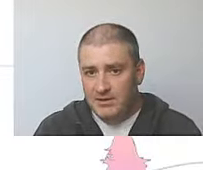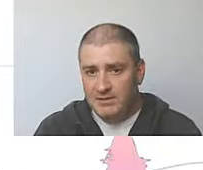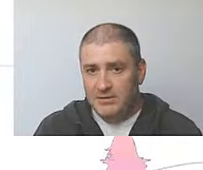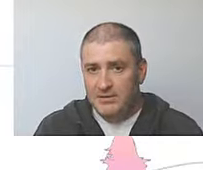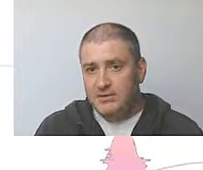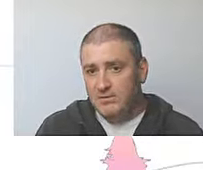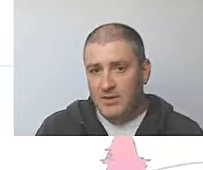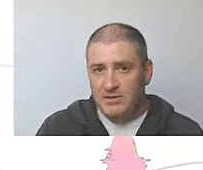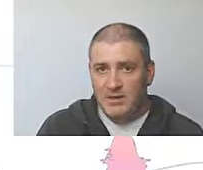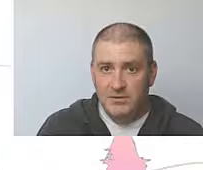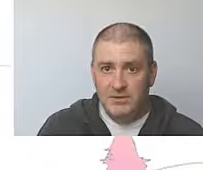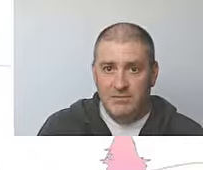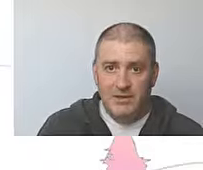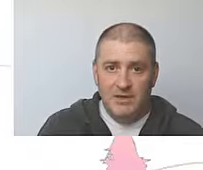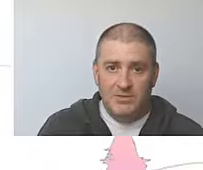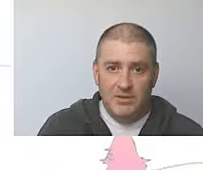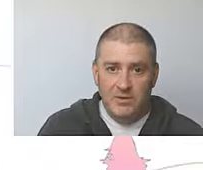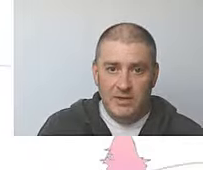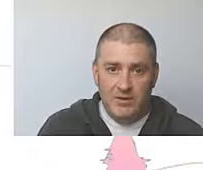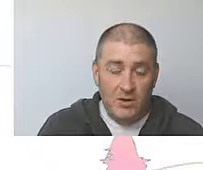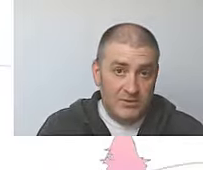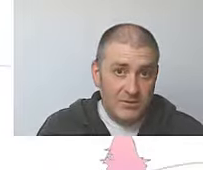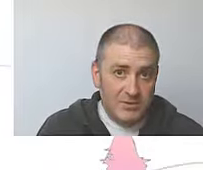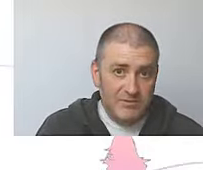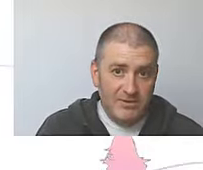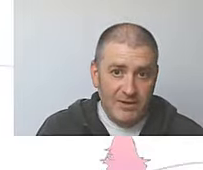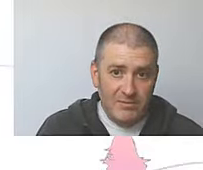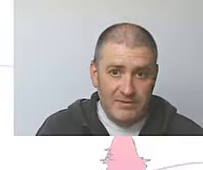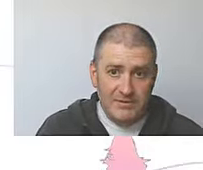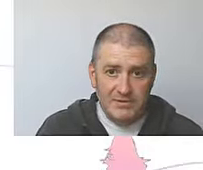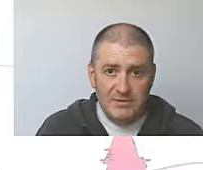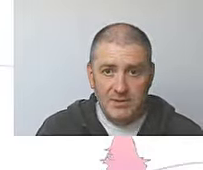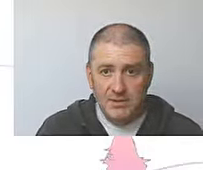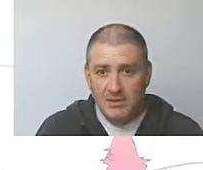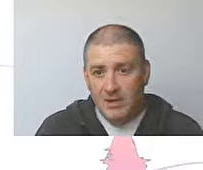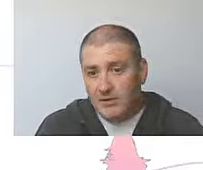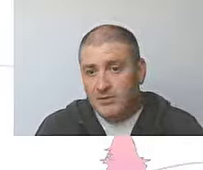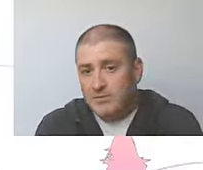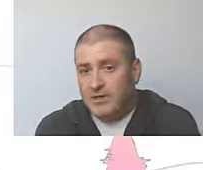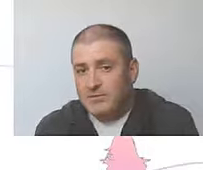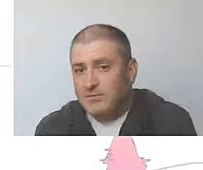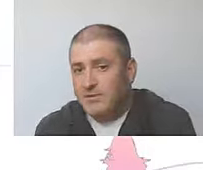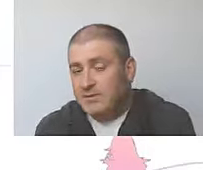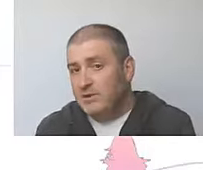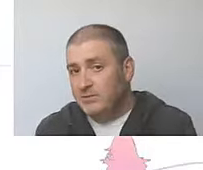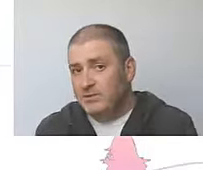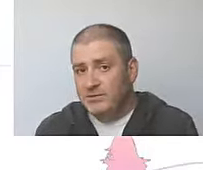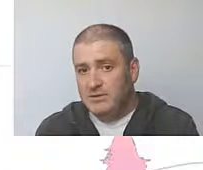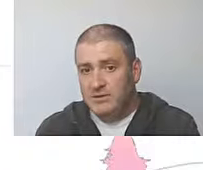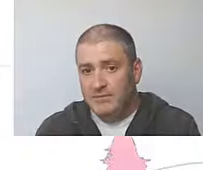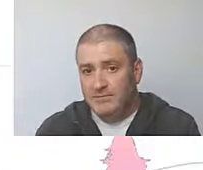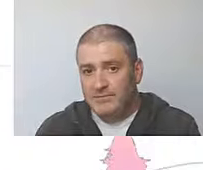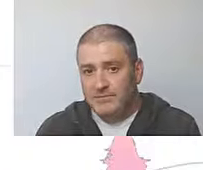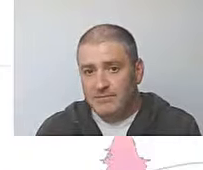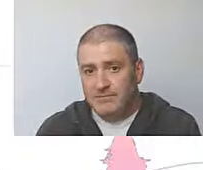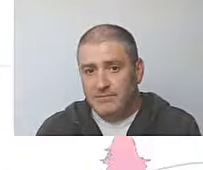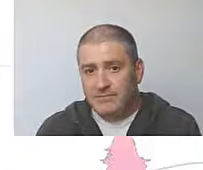they can continue to reach OG players who are now older with different capabilities and also be able to reach new audiences